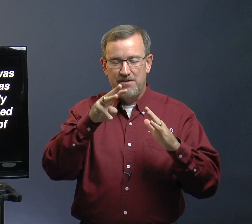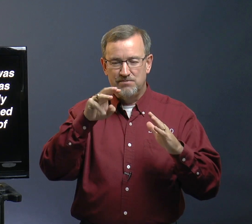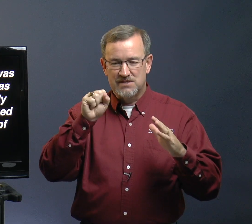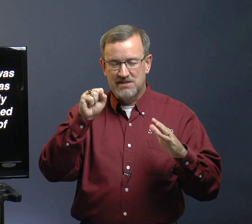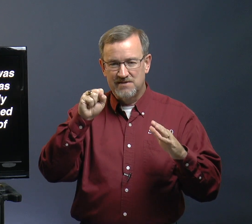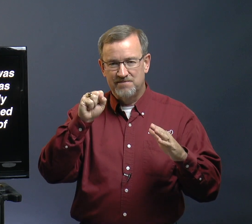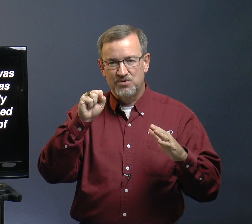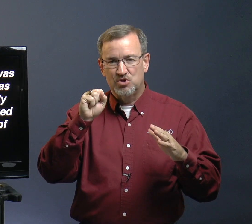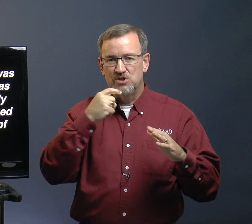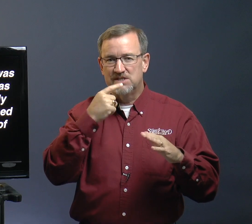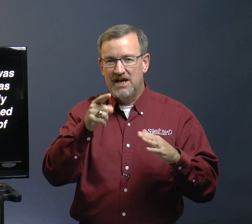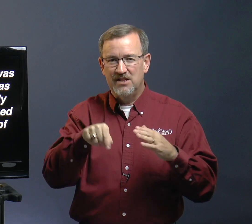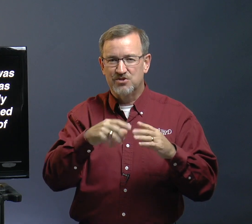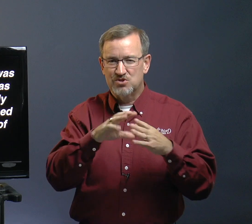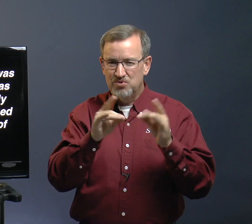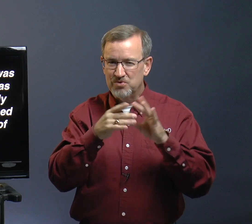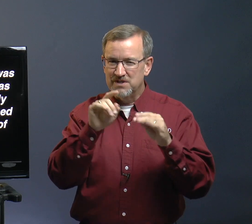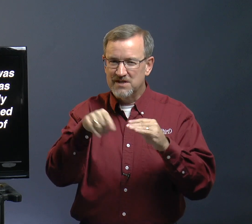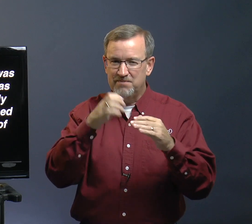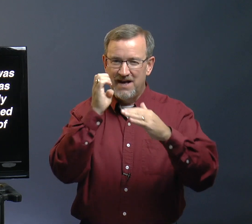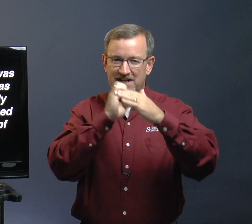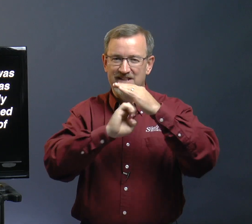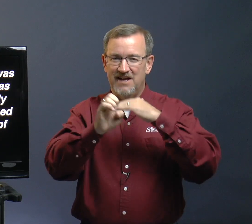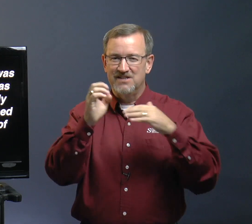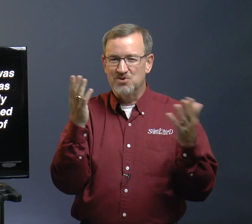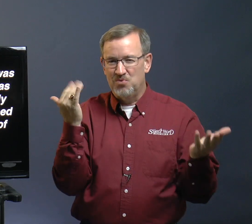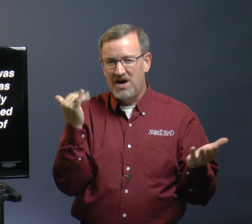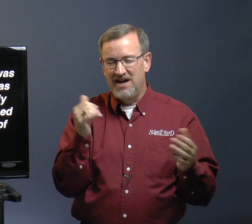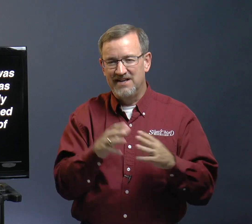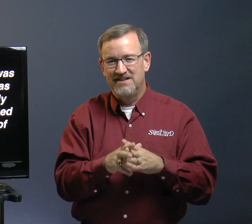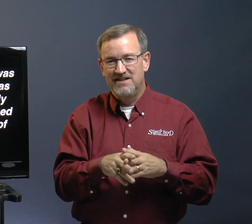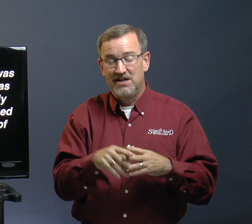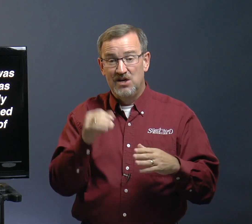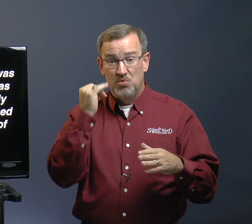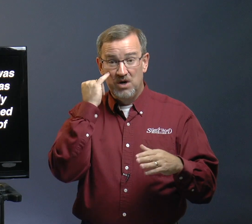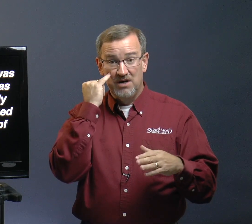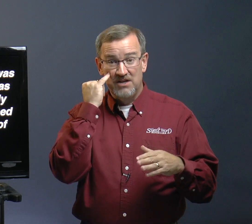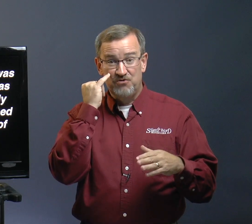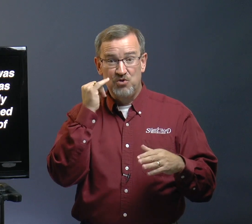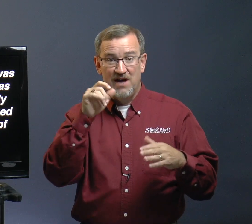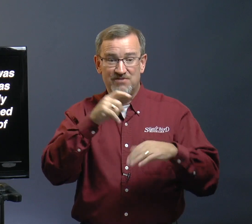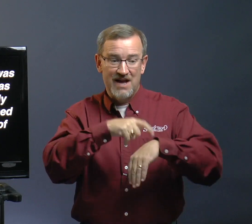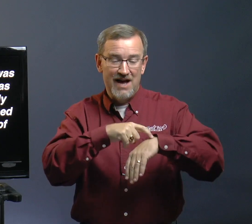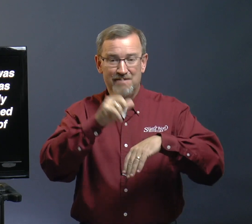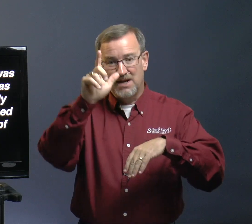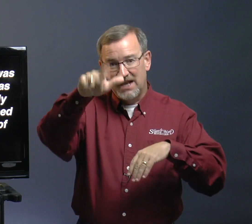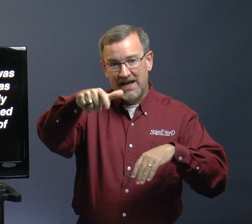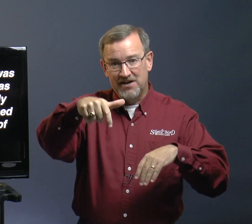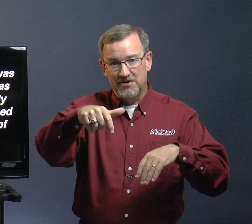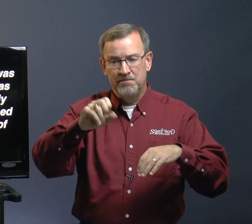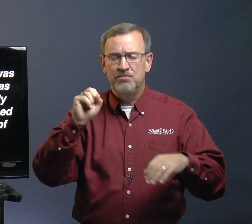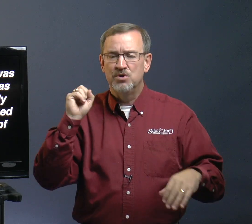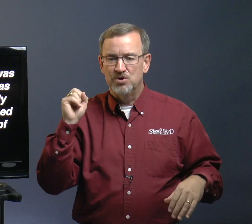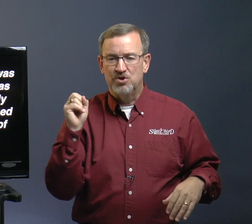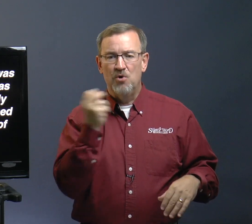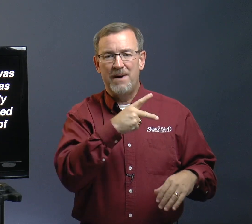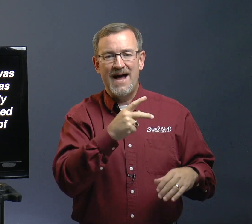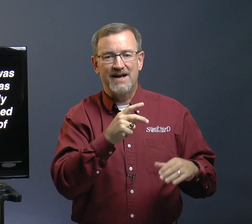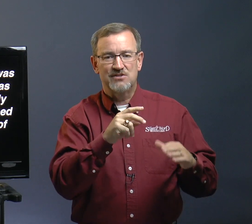James could tell stories about Elijah. Why? Well, if you have time later, go back to